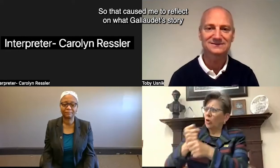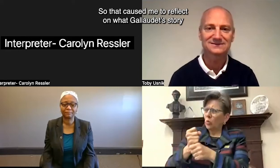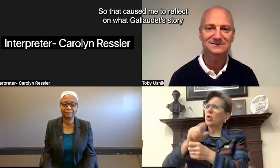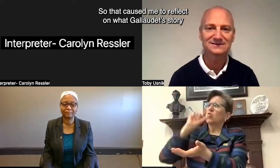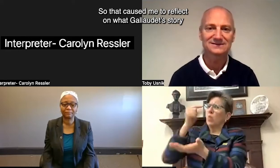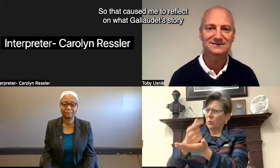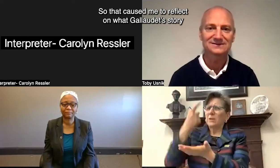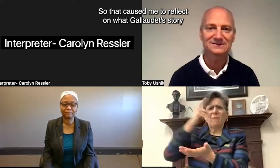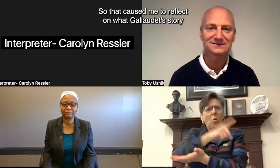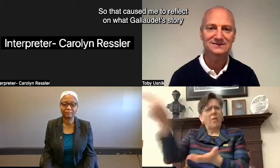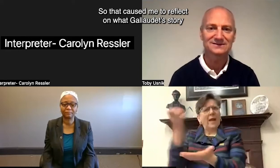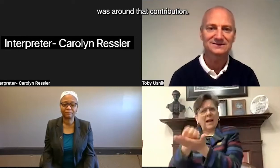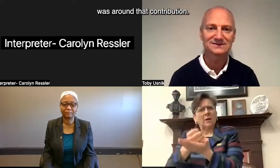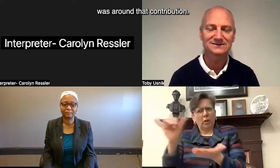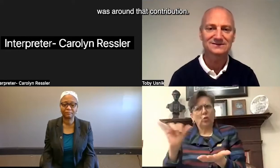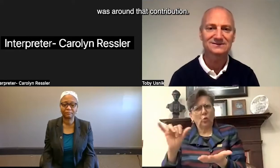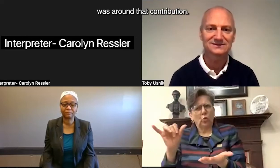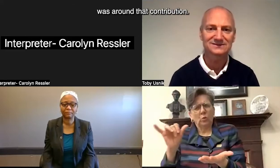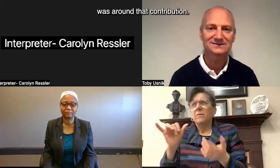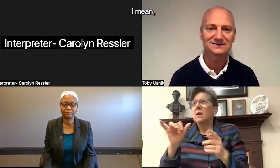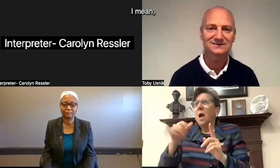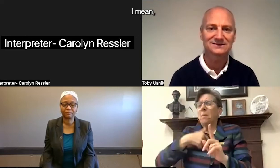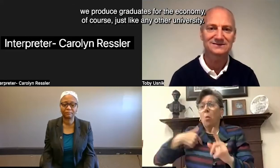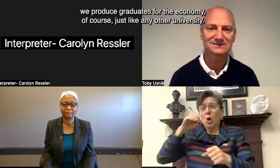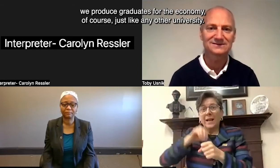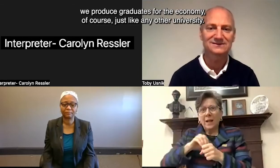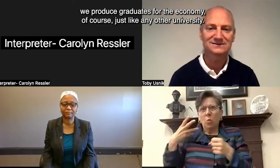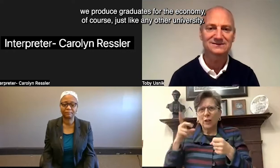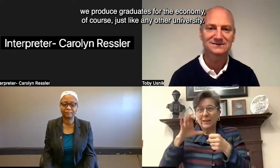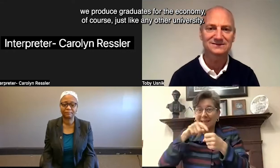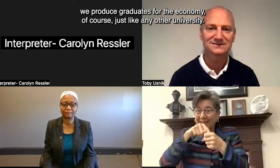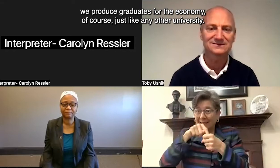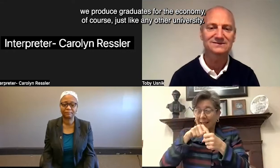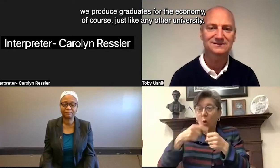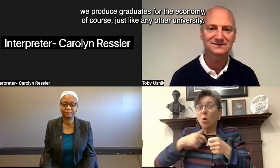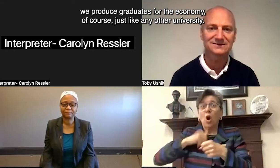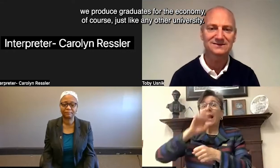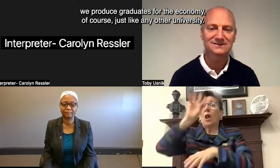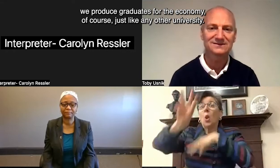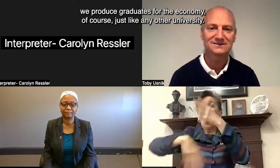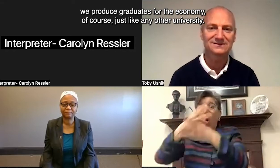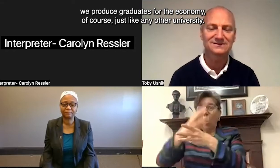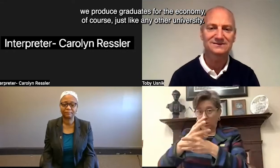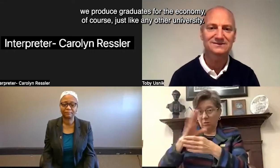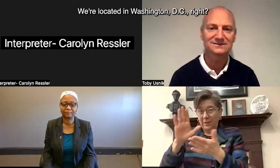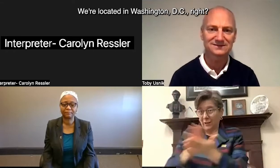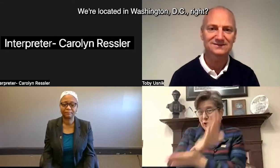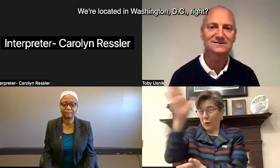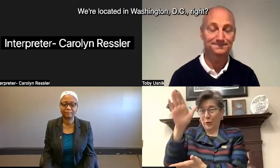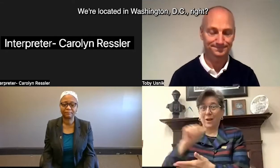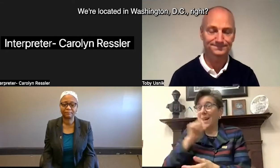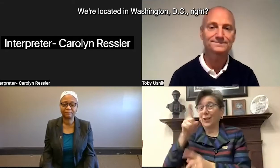was around that contribution. I mean, we produce graduates for the economy, of course, just like any other university. We're located in Washington, D